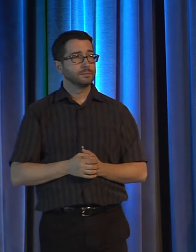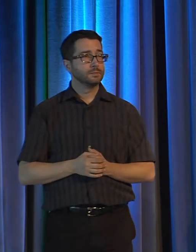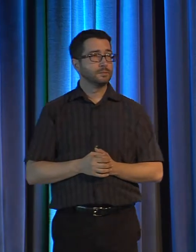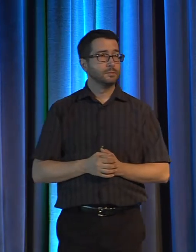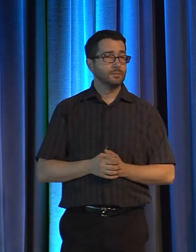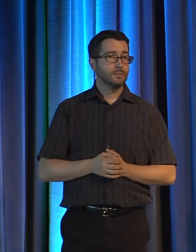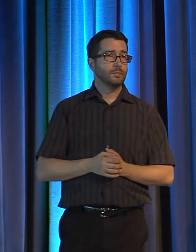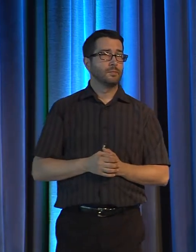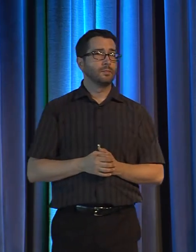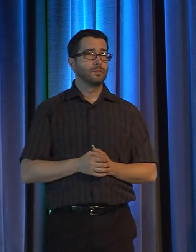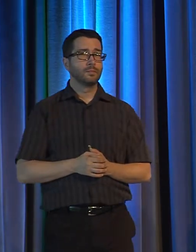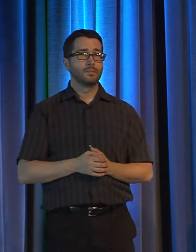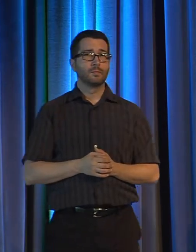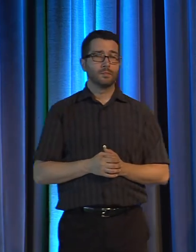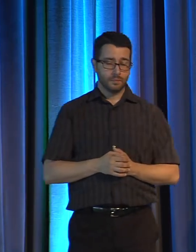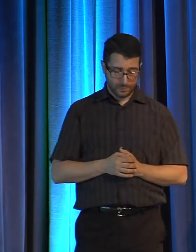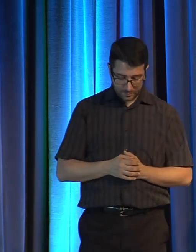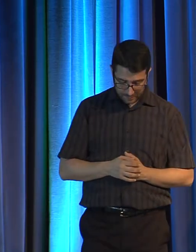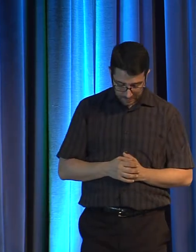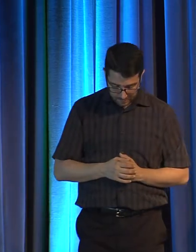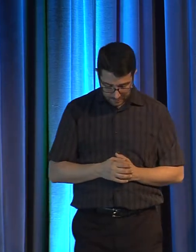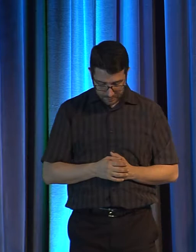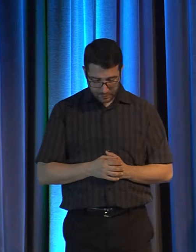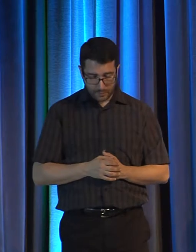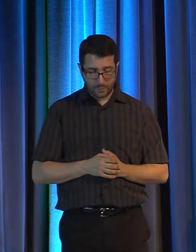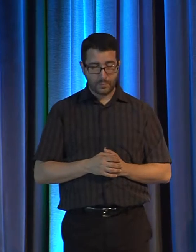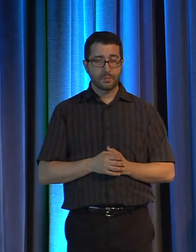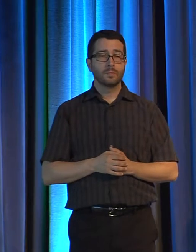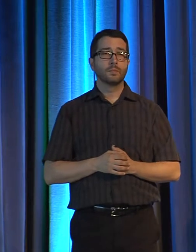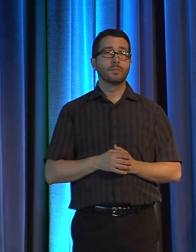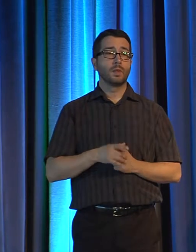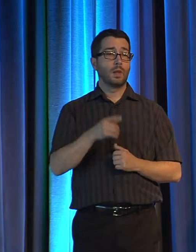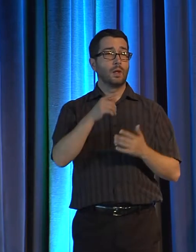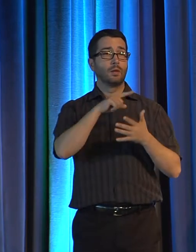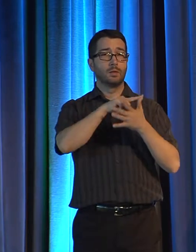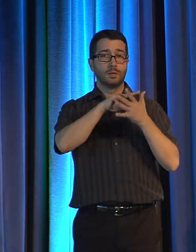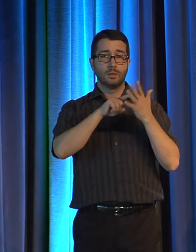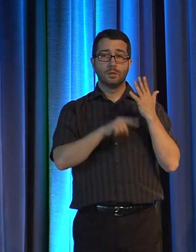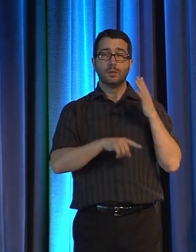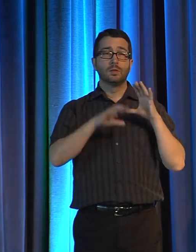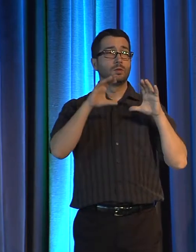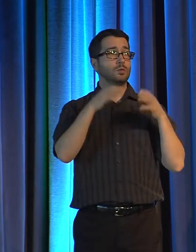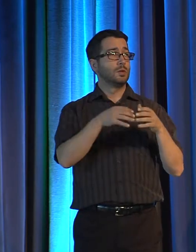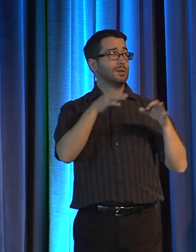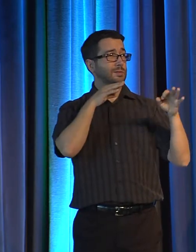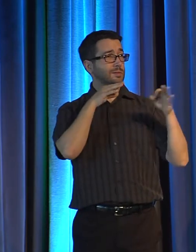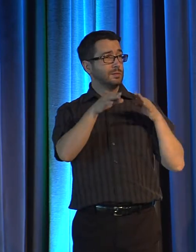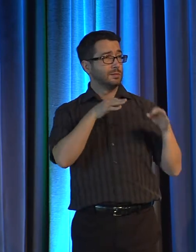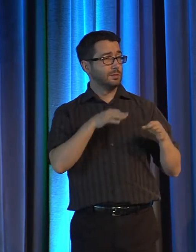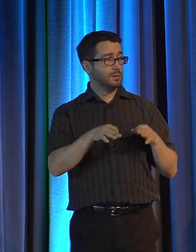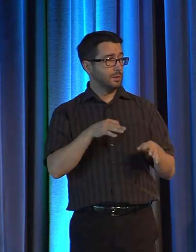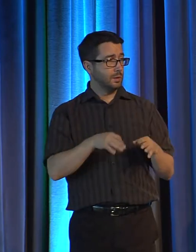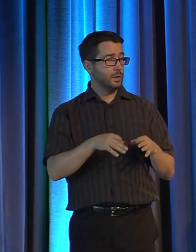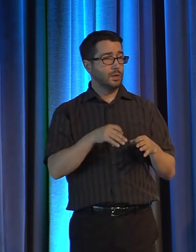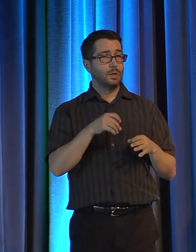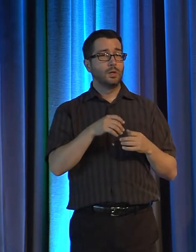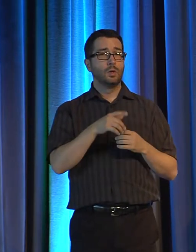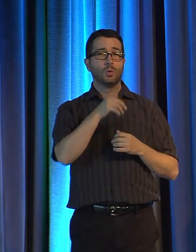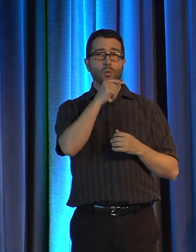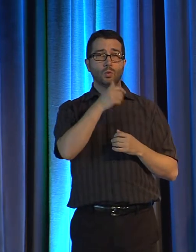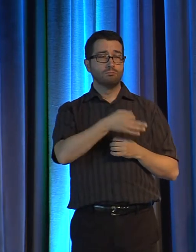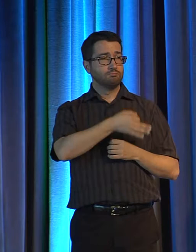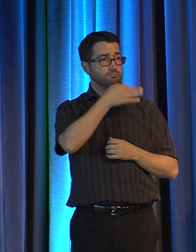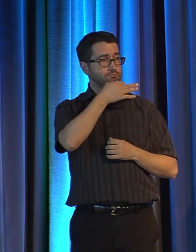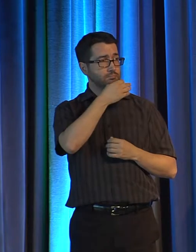These groups that I've just described, with genuine, constructive interest and insight in the development of healthcare,